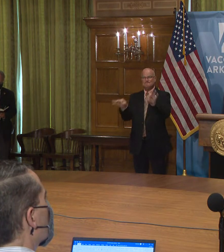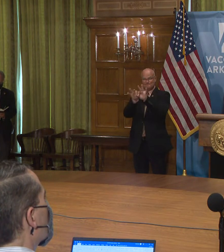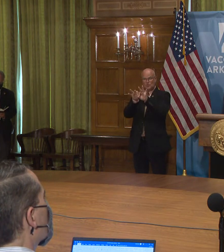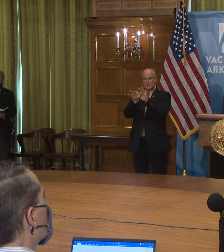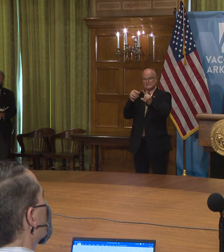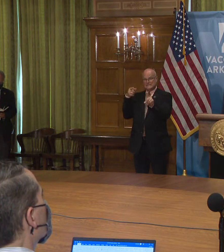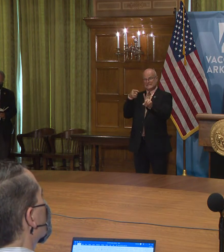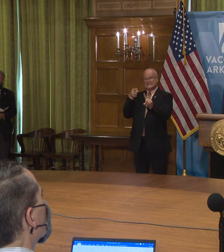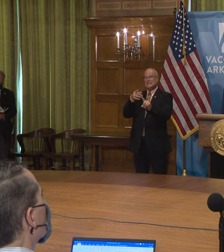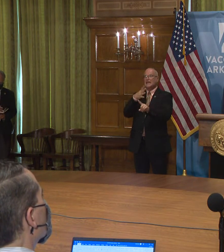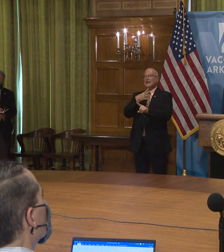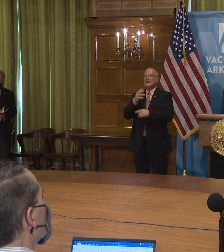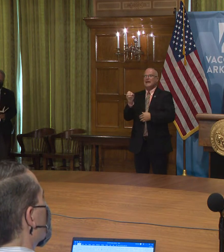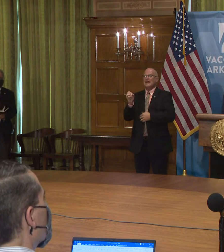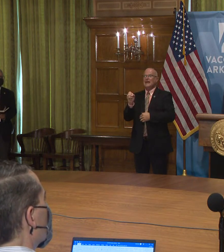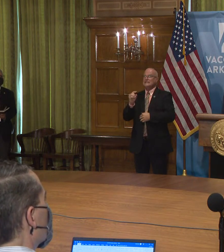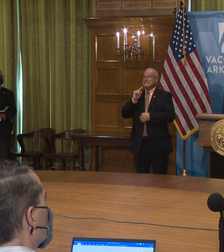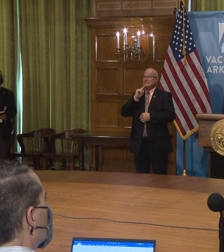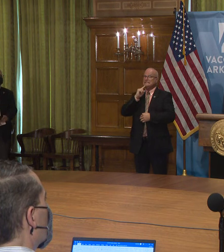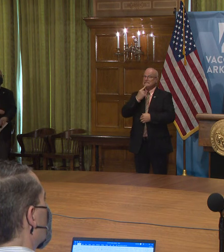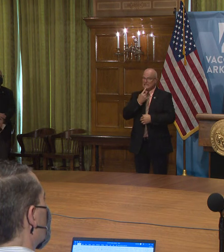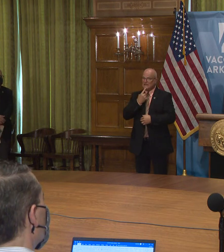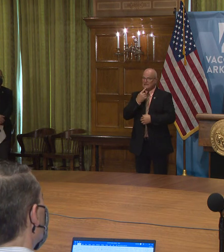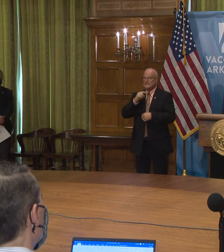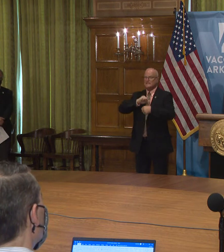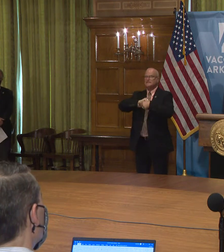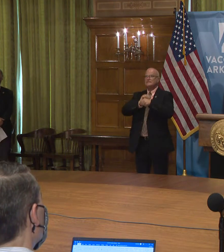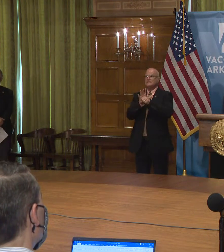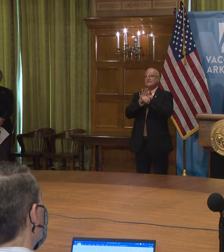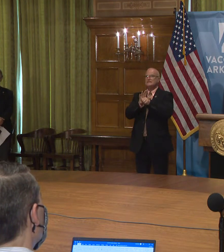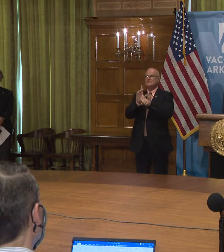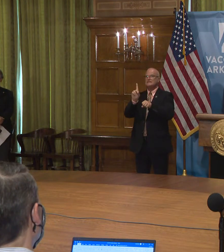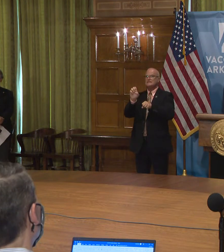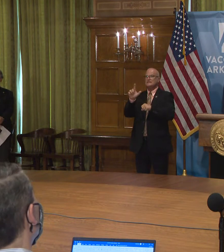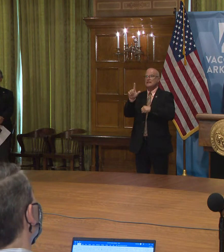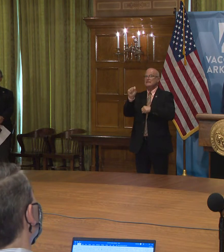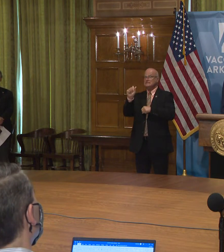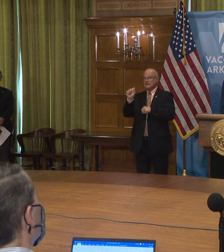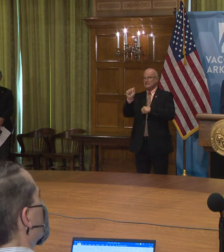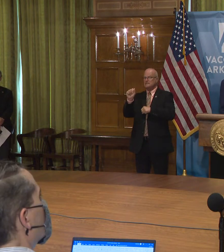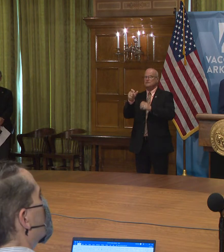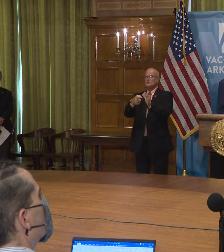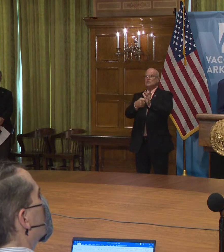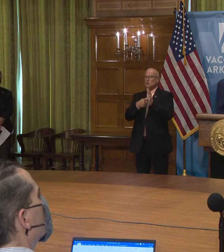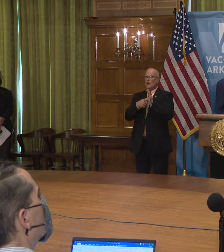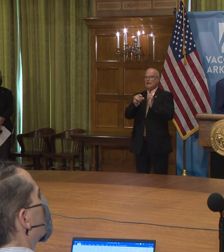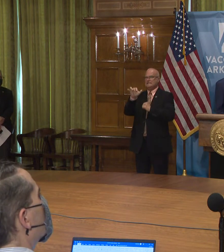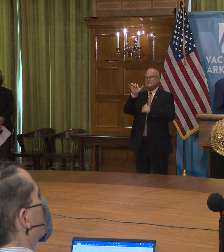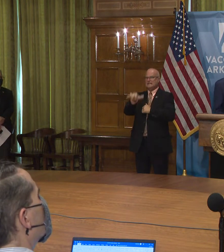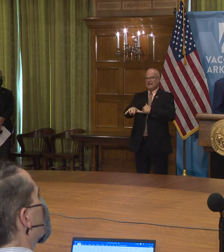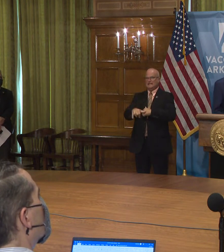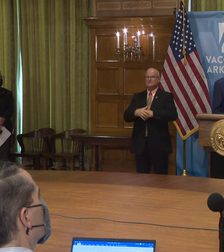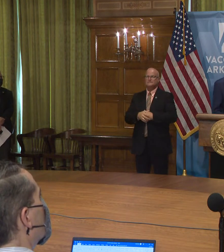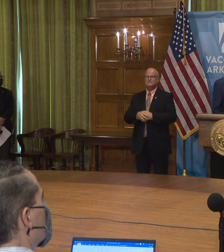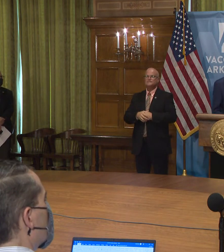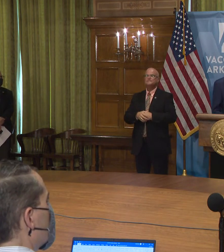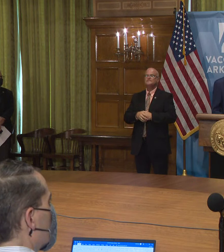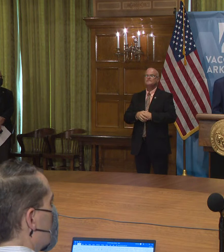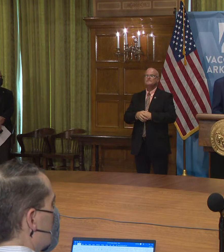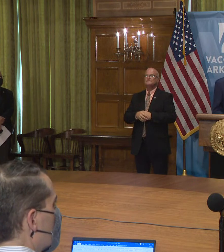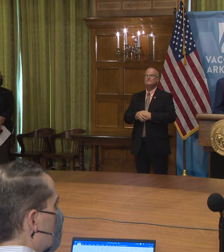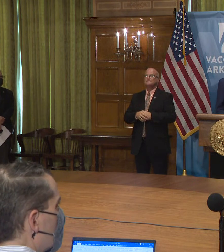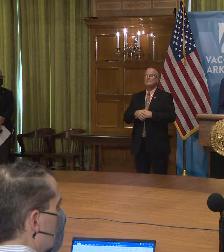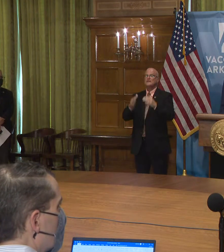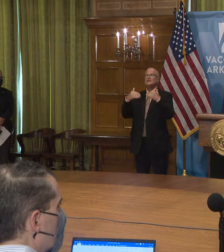it and the seriousness of the Delta variant that requires that kind of treatment. And then if you go to the next